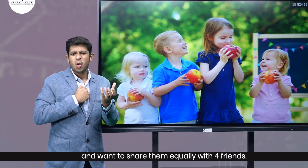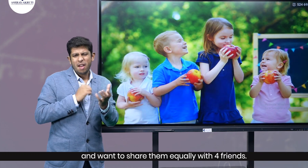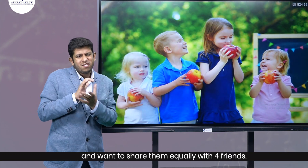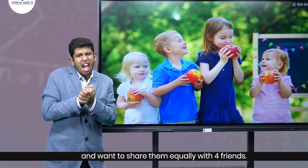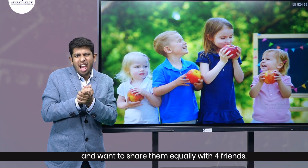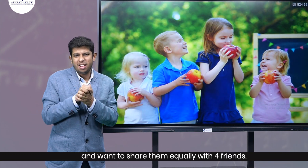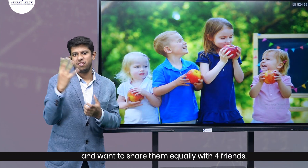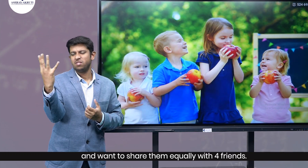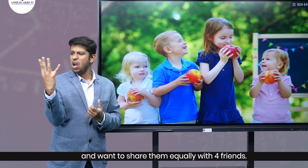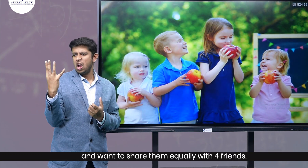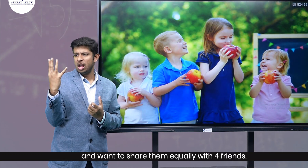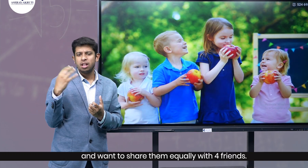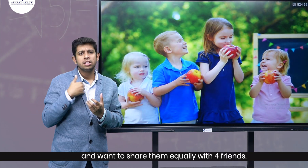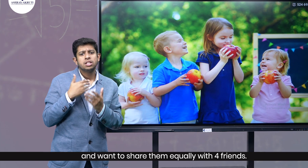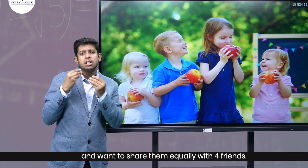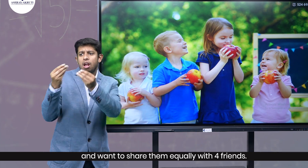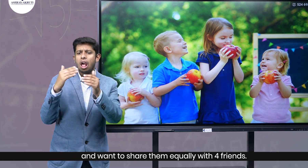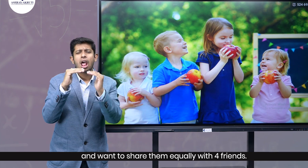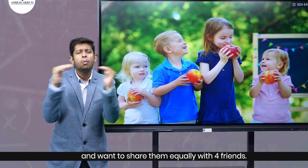share them equally with 4 friends.